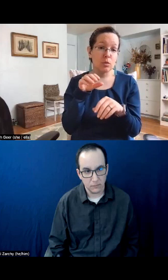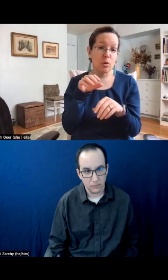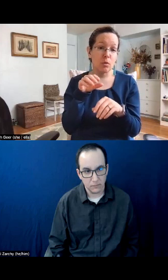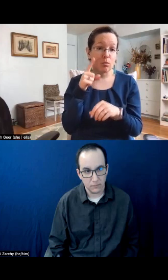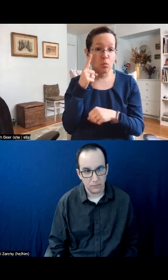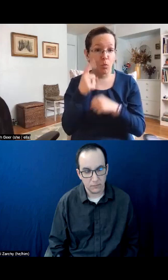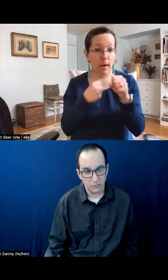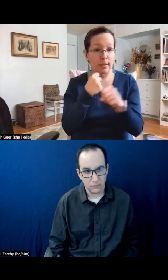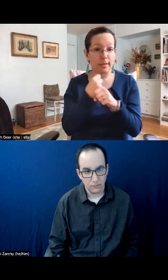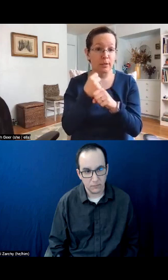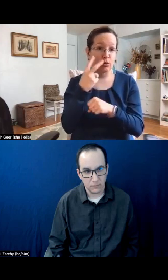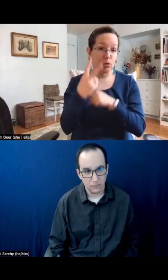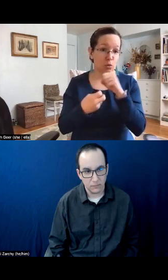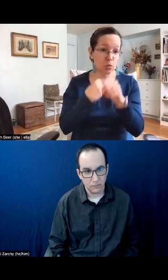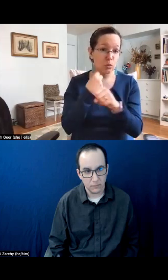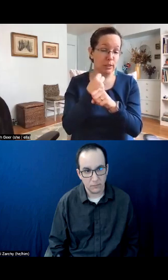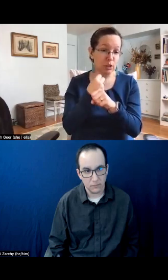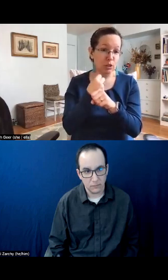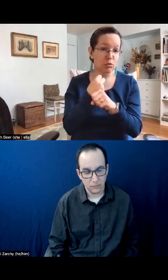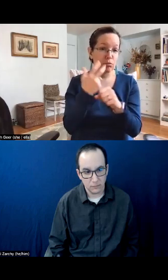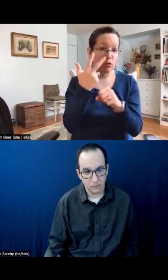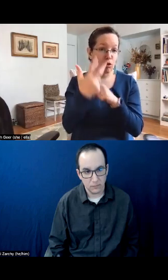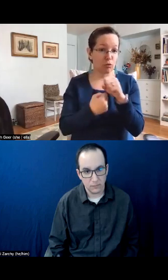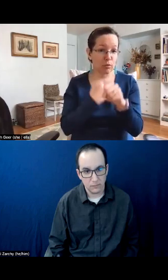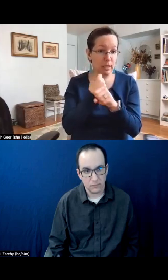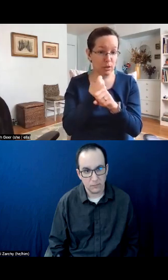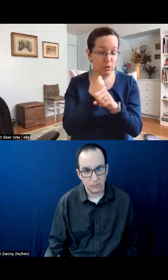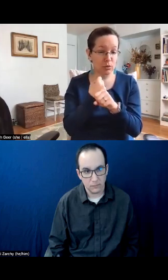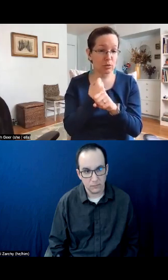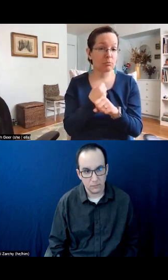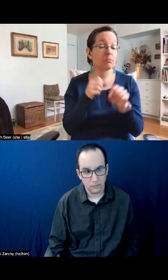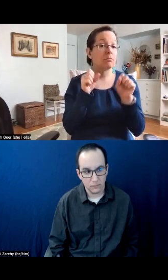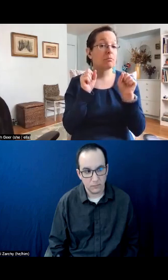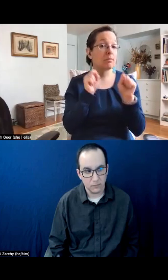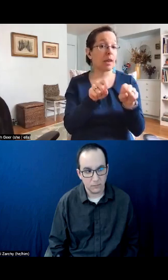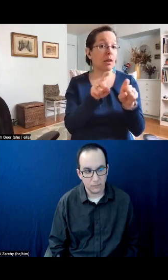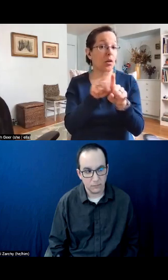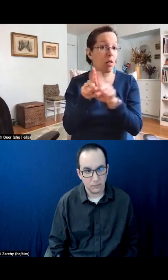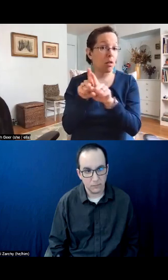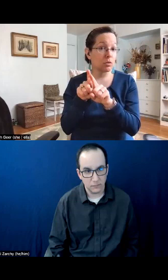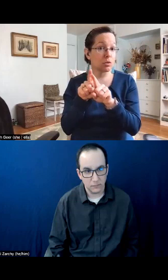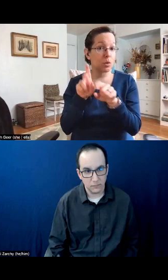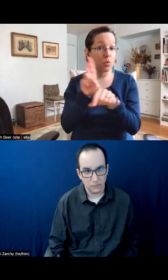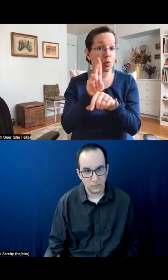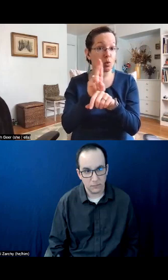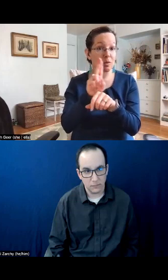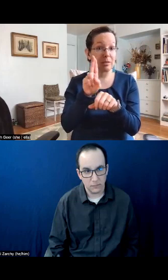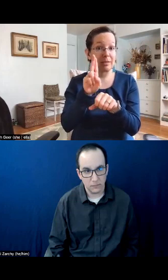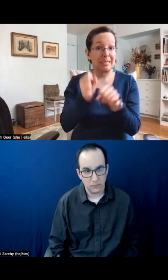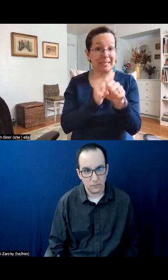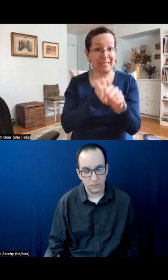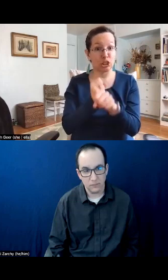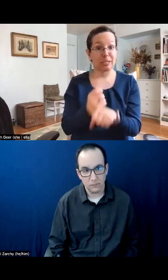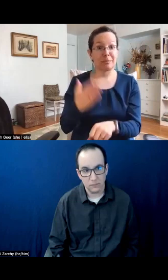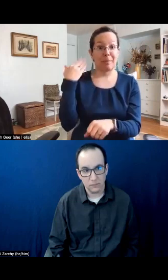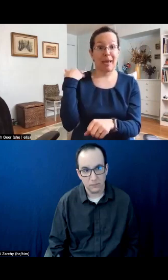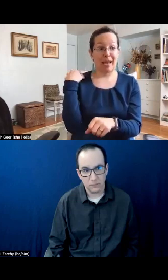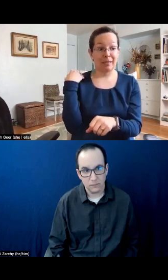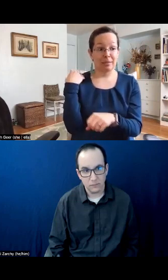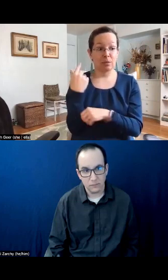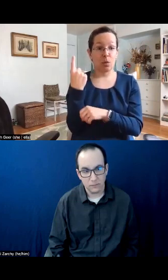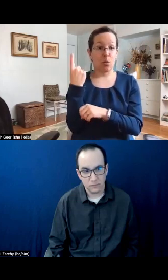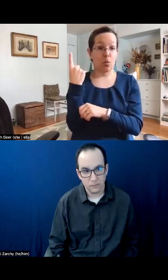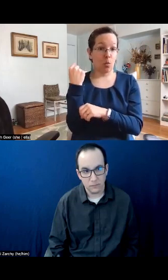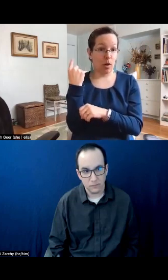years and the way that we include numbers can, for example, 1 year, 2 year, 3 years, up to 9,